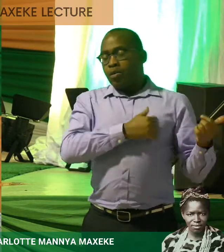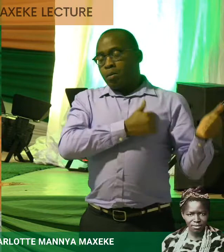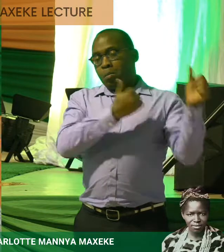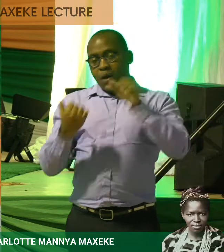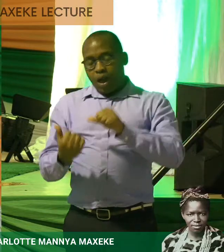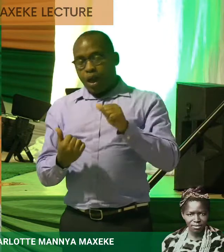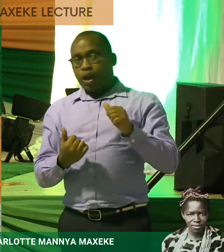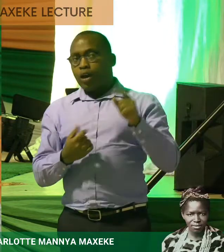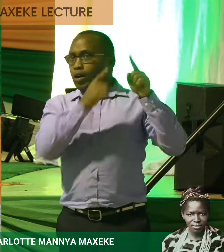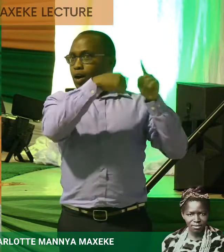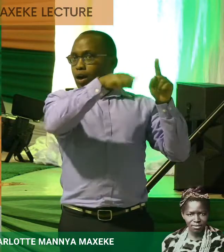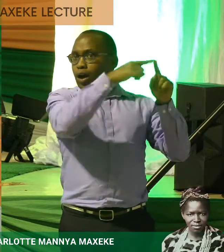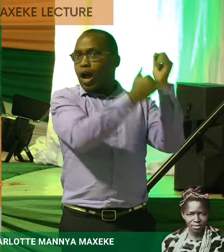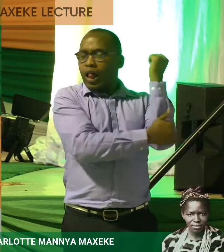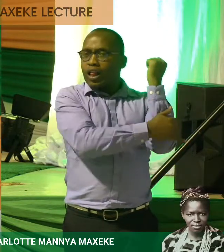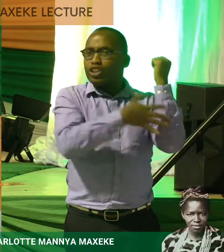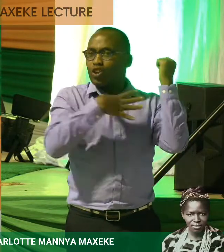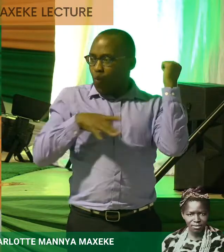zindlela